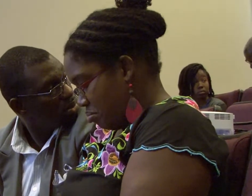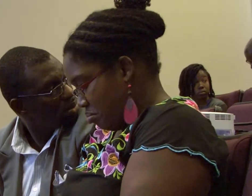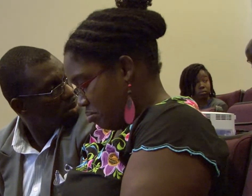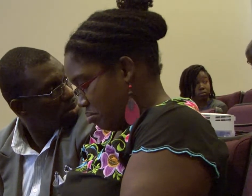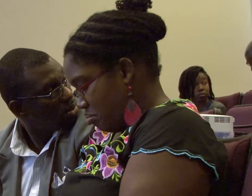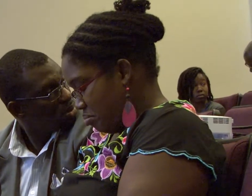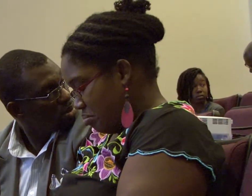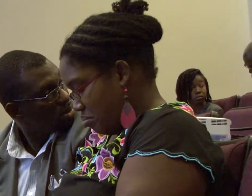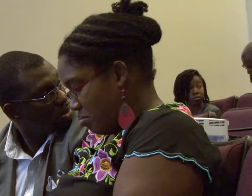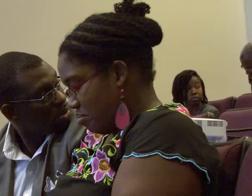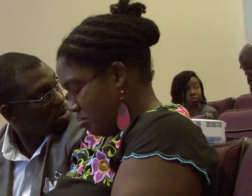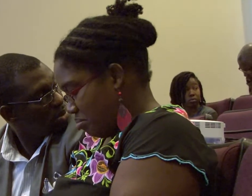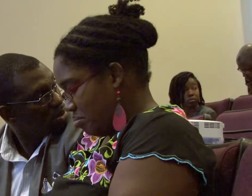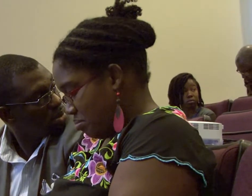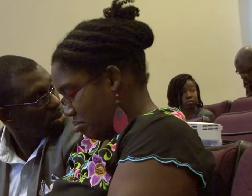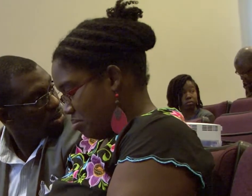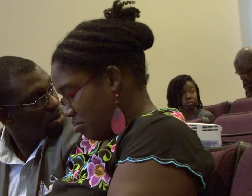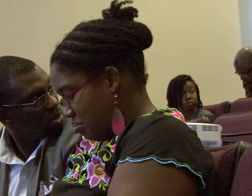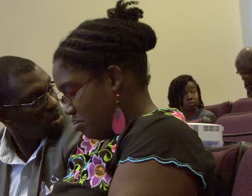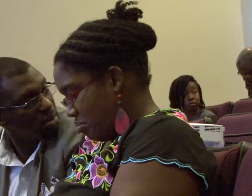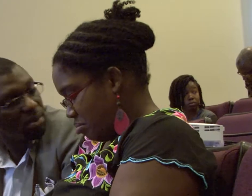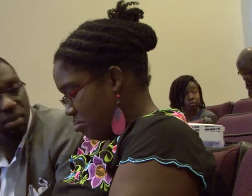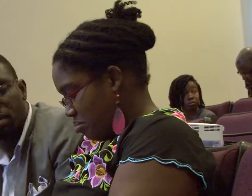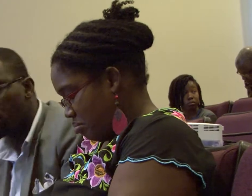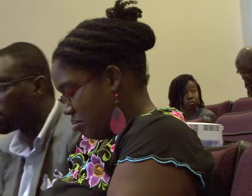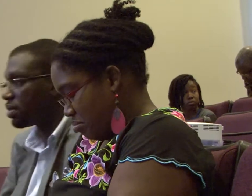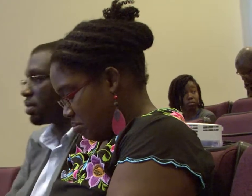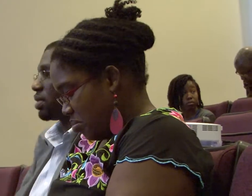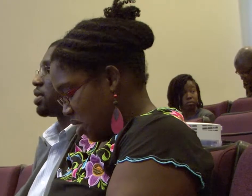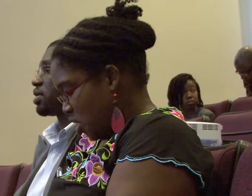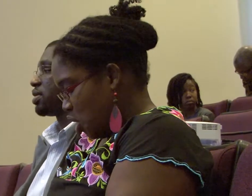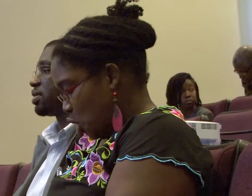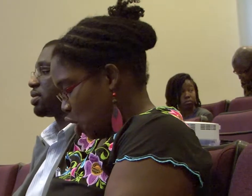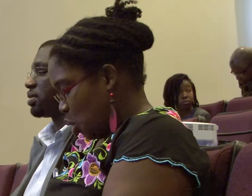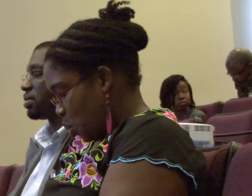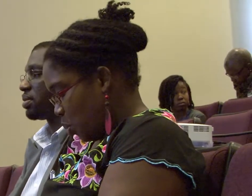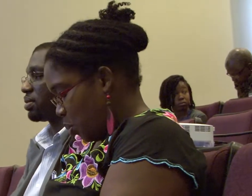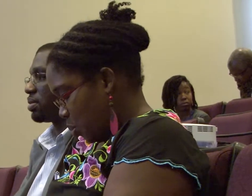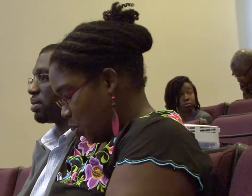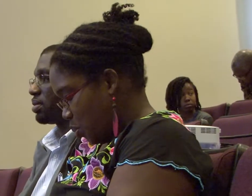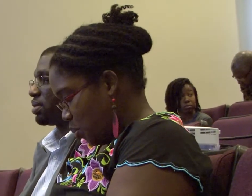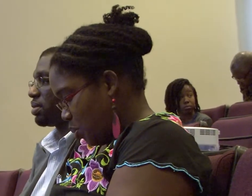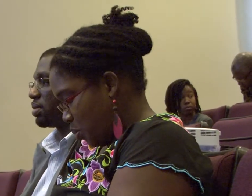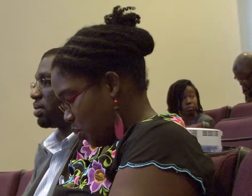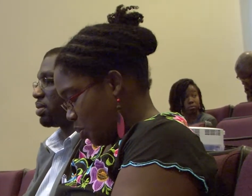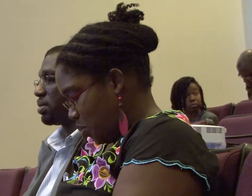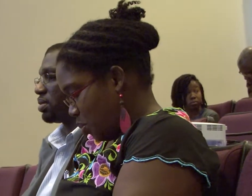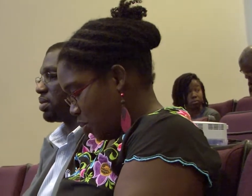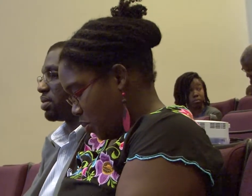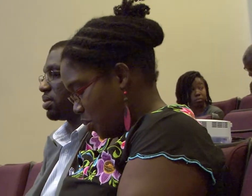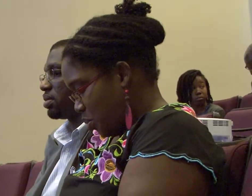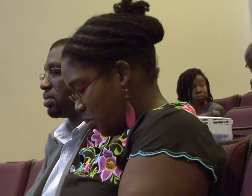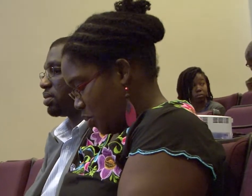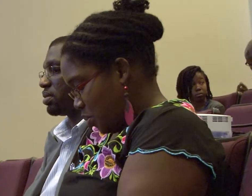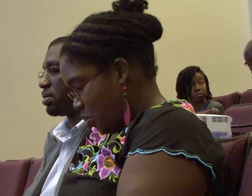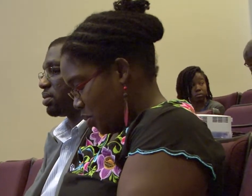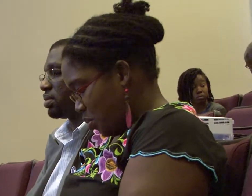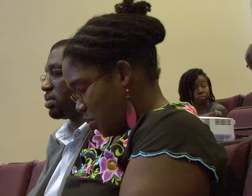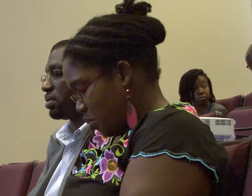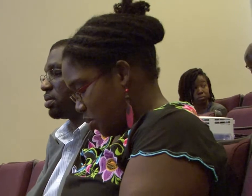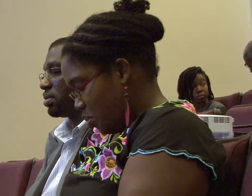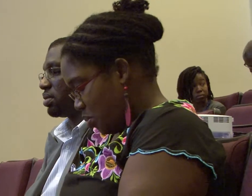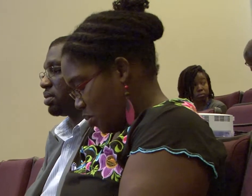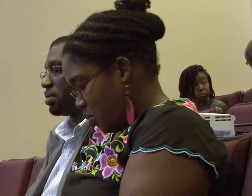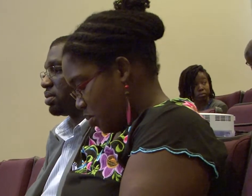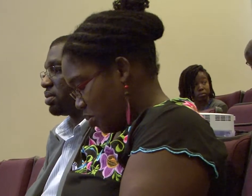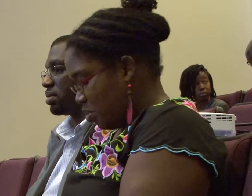get your hearing checked. I've been a victim of it because when I had to go and